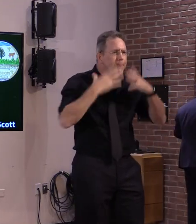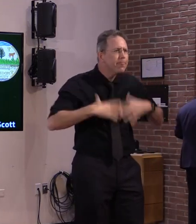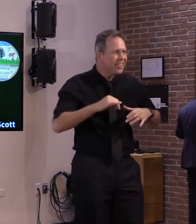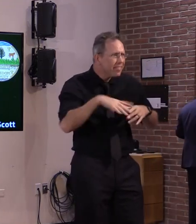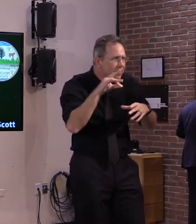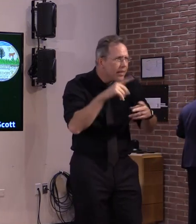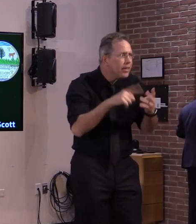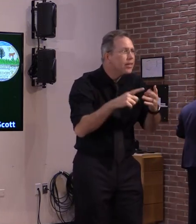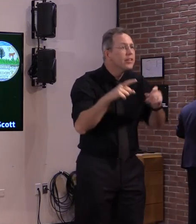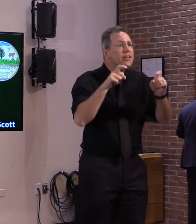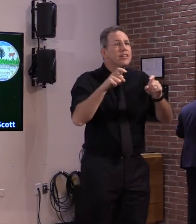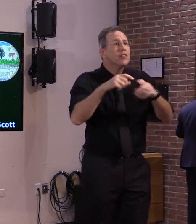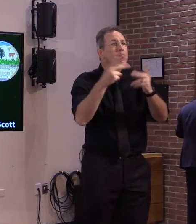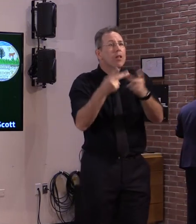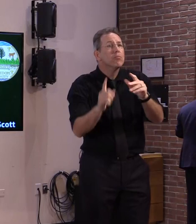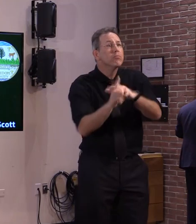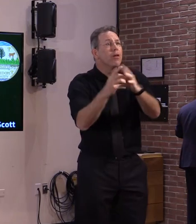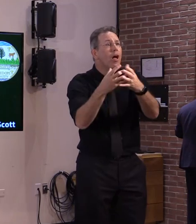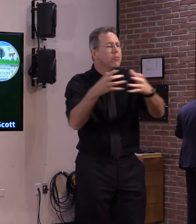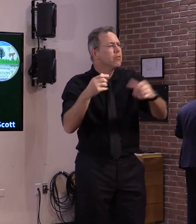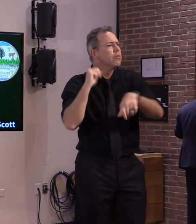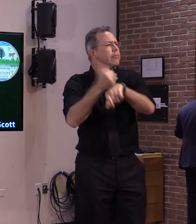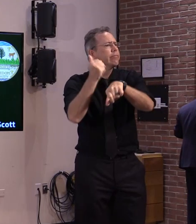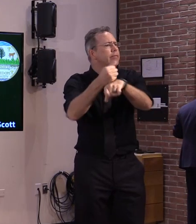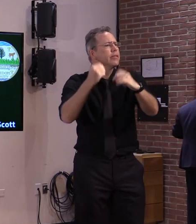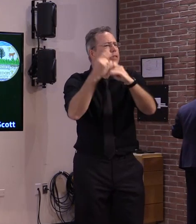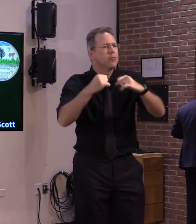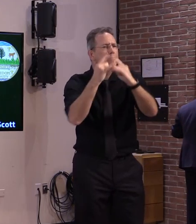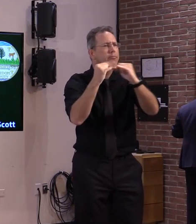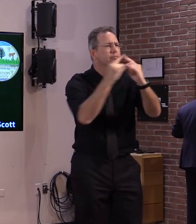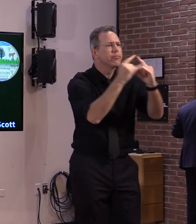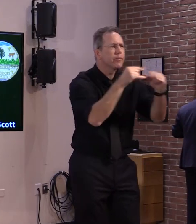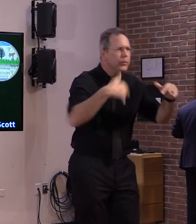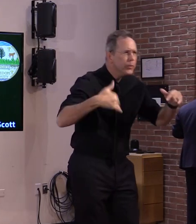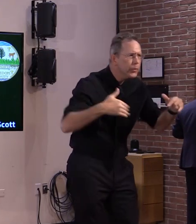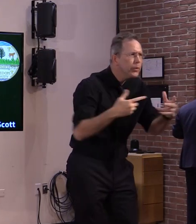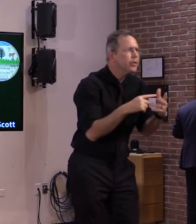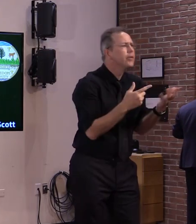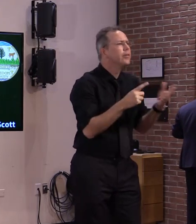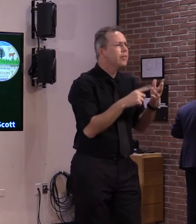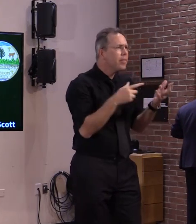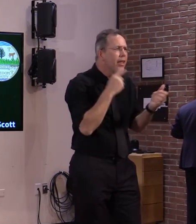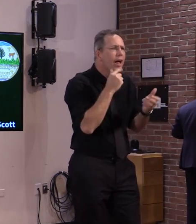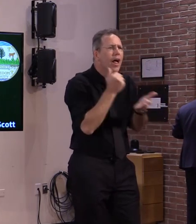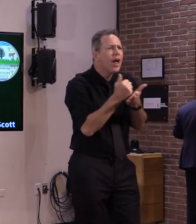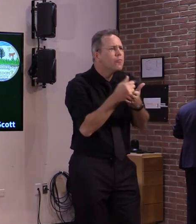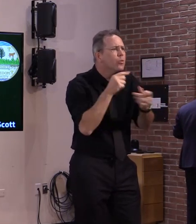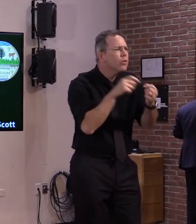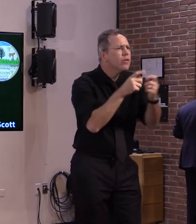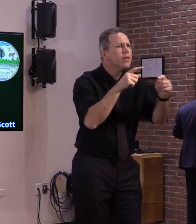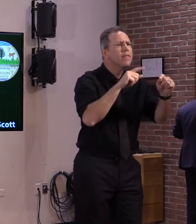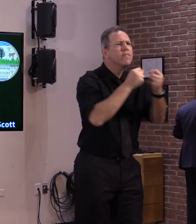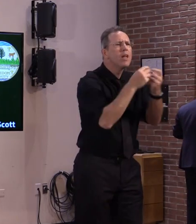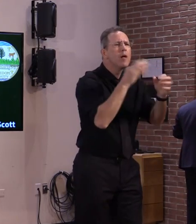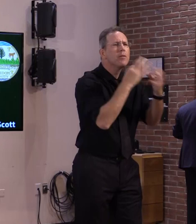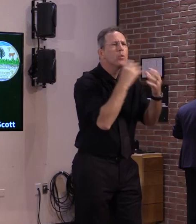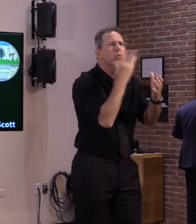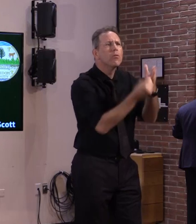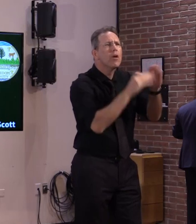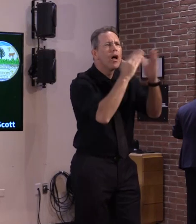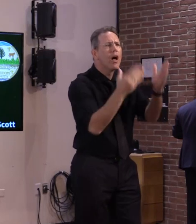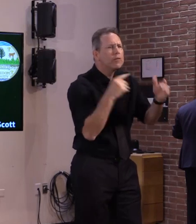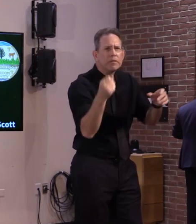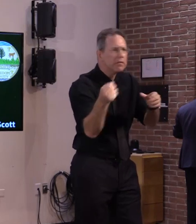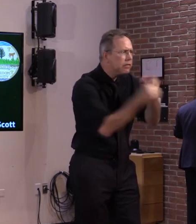food distribution for families in need, helping those in quarantine with housing and supplies, answering calls, providing important